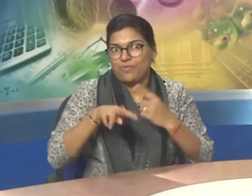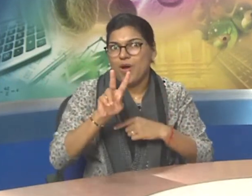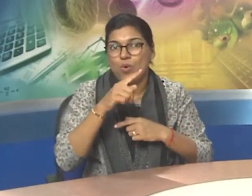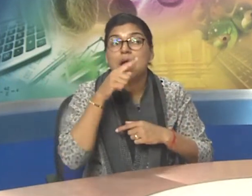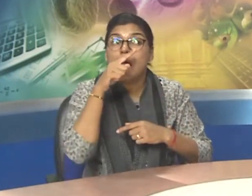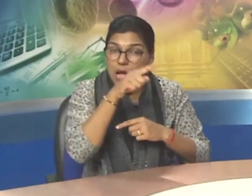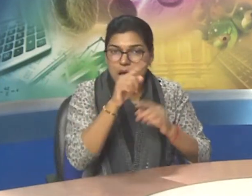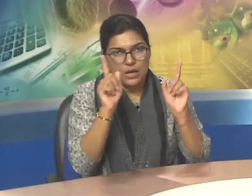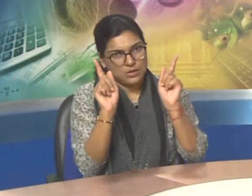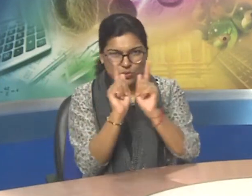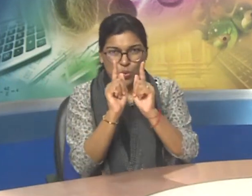for some or the